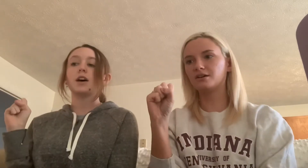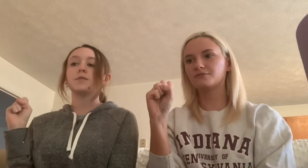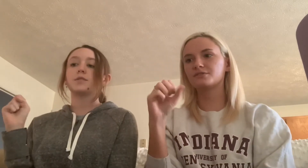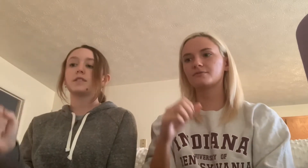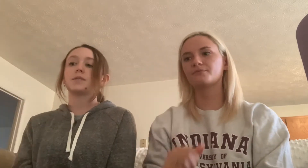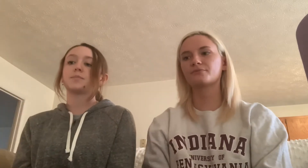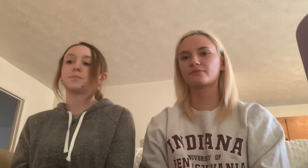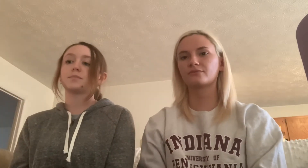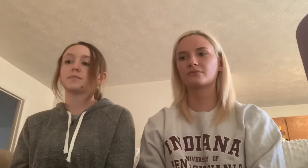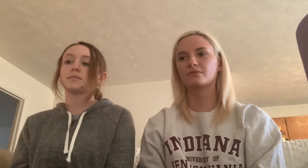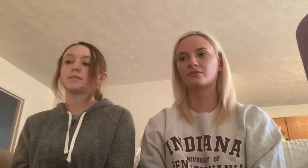loves.